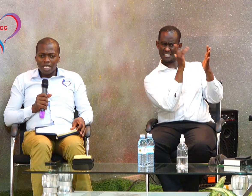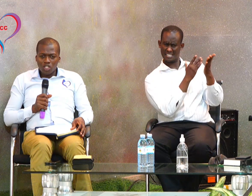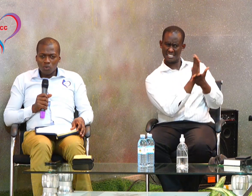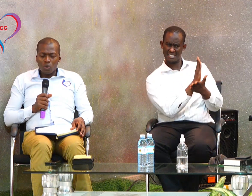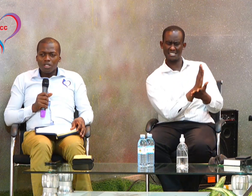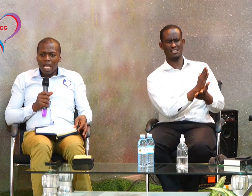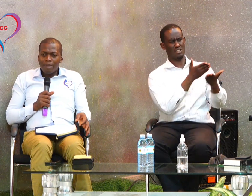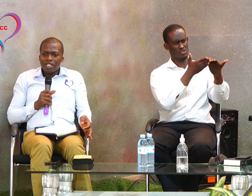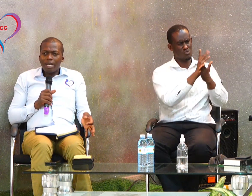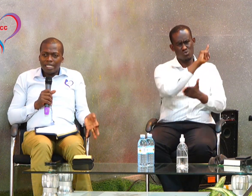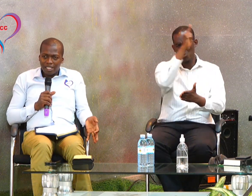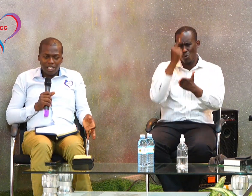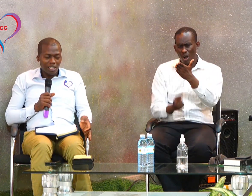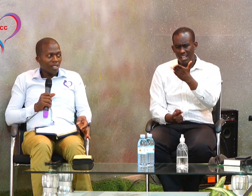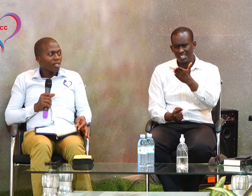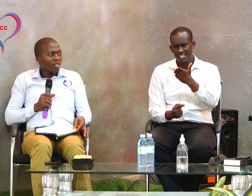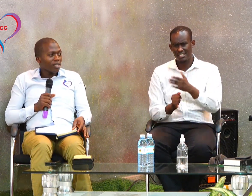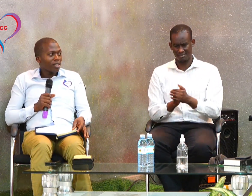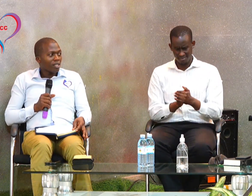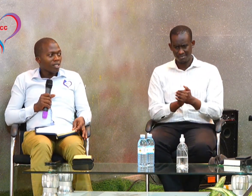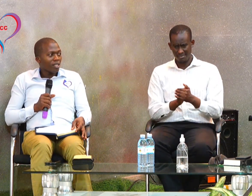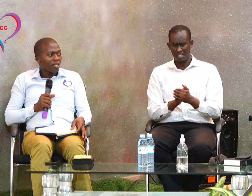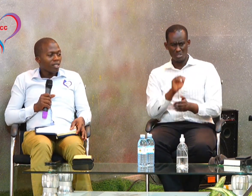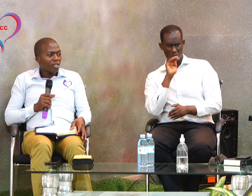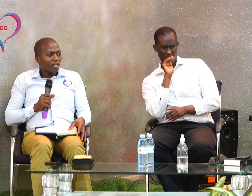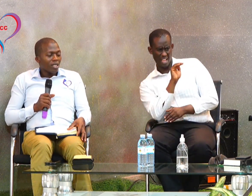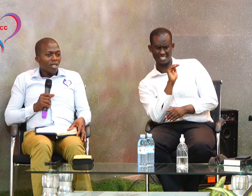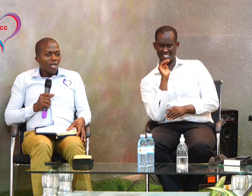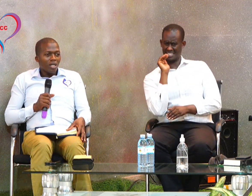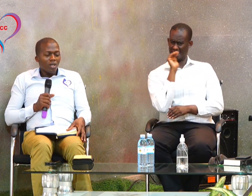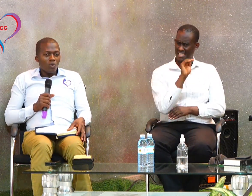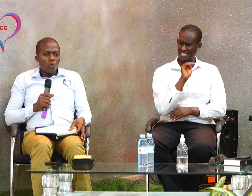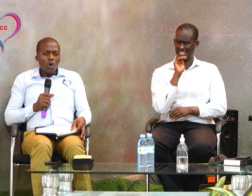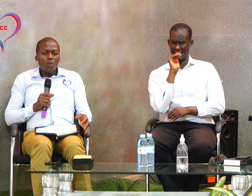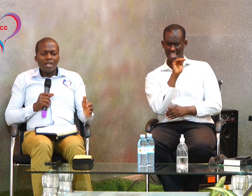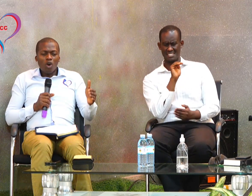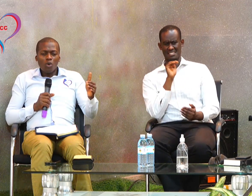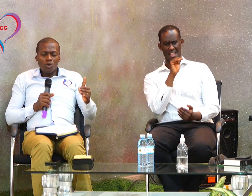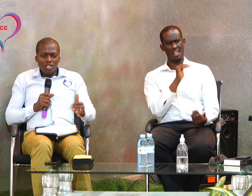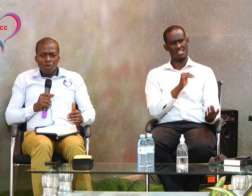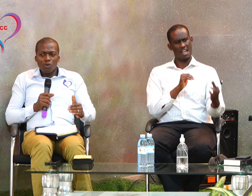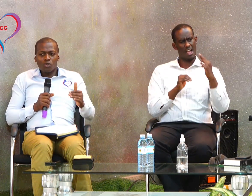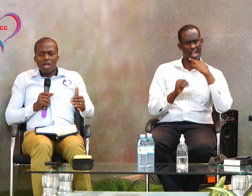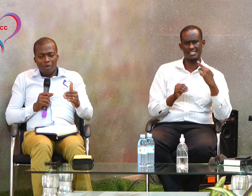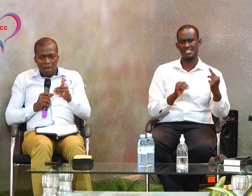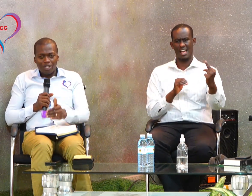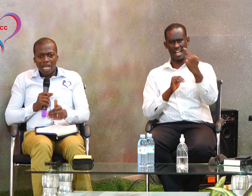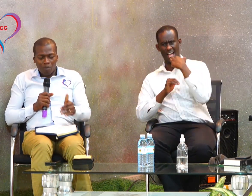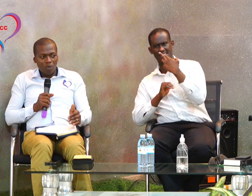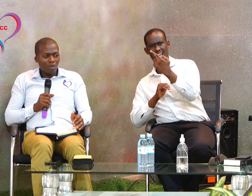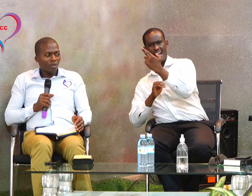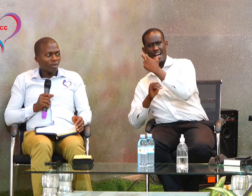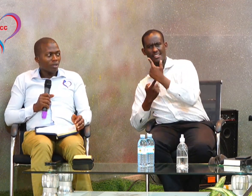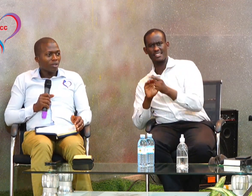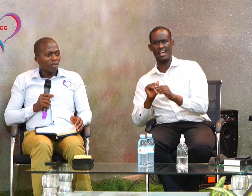obuziza Yesu. You've been asking him questions and he is answering.